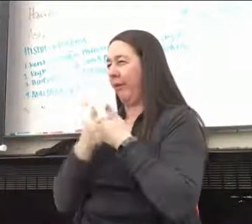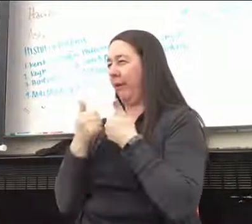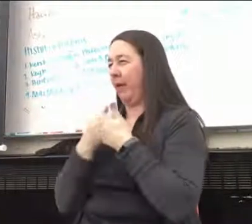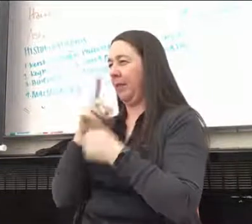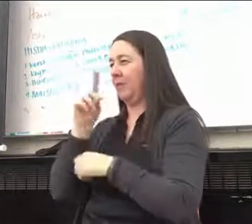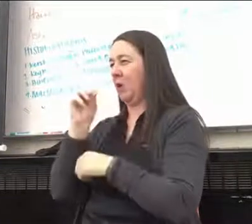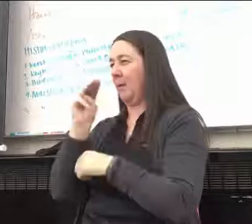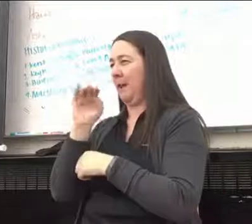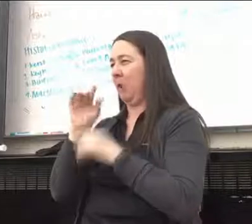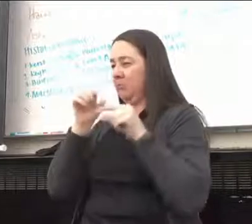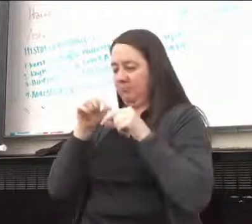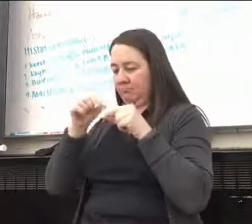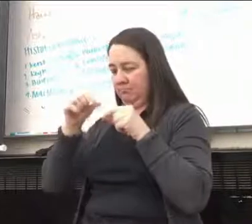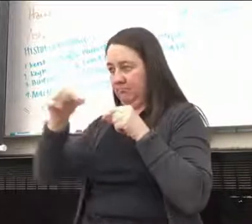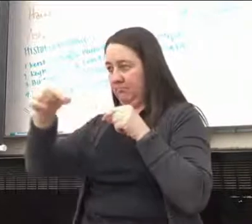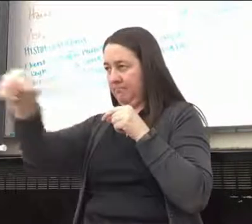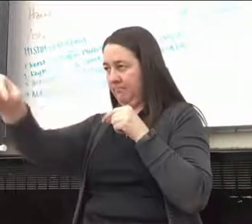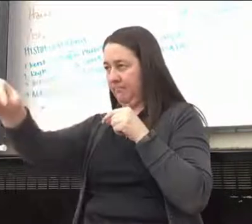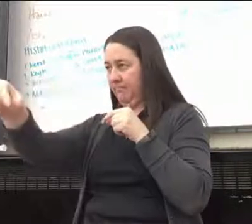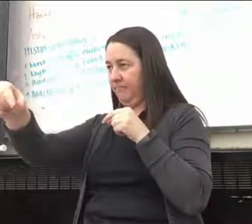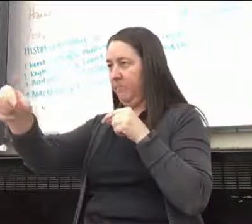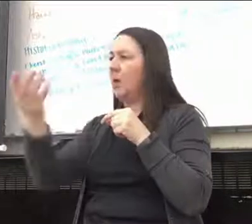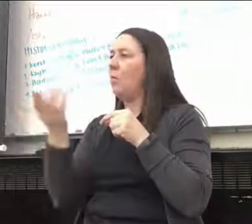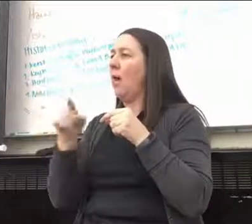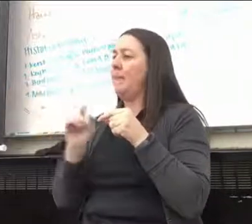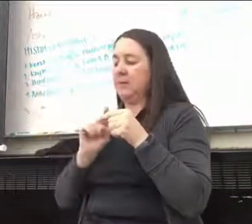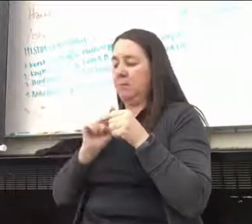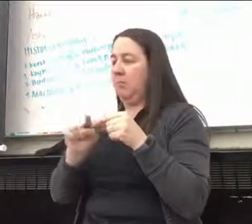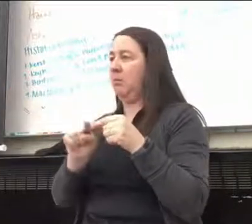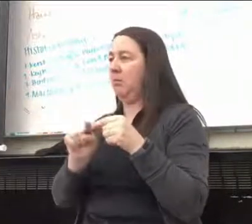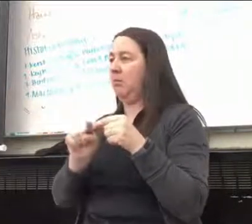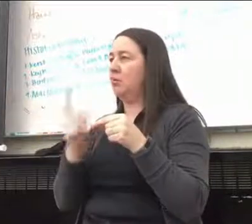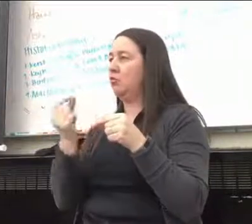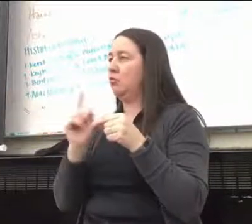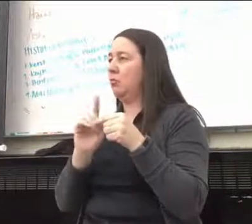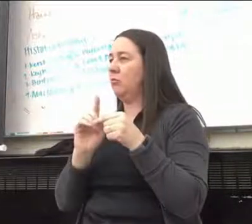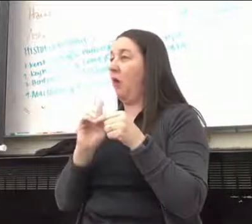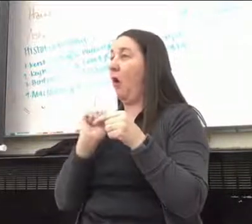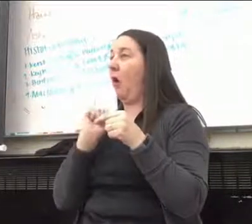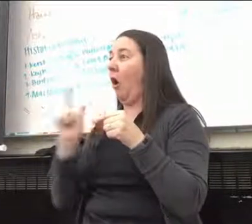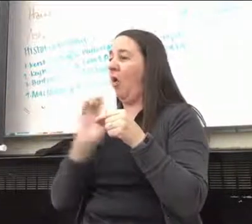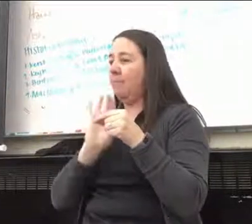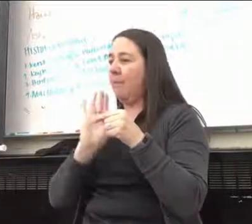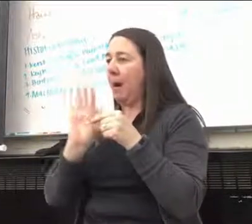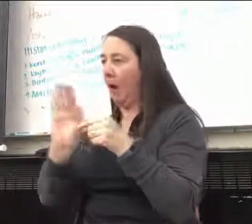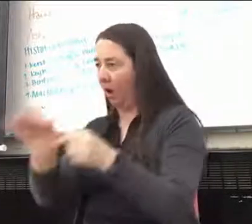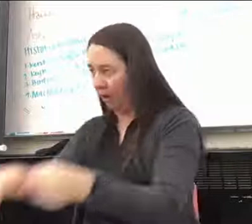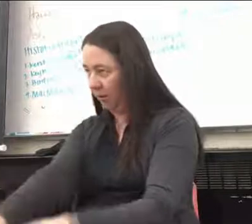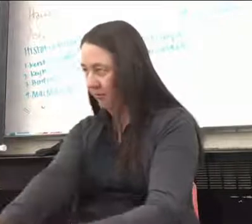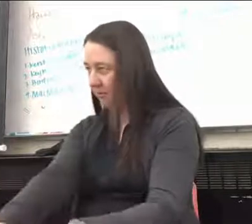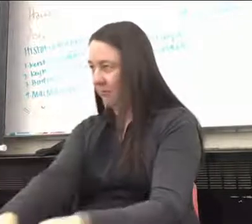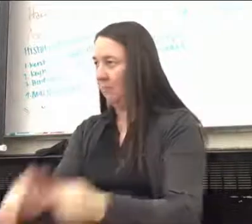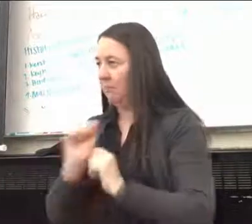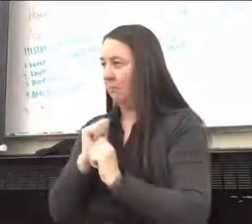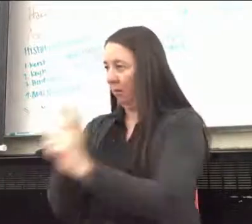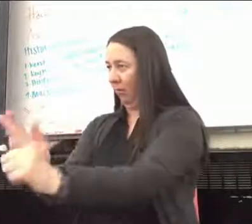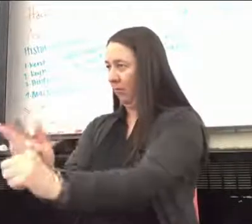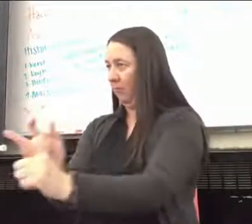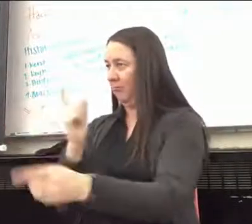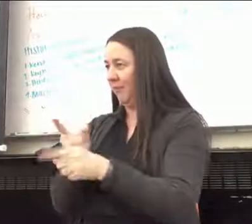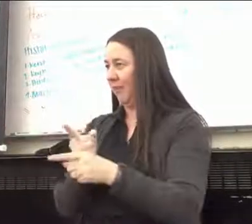set it up correctly. What's going to happen when you hit this first domino? They all fall down. So in this